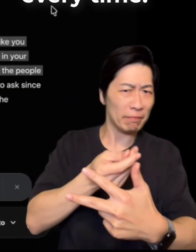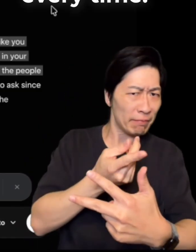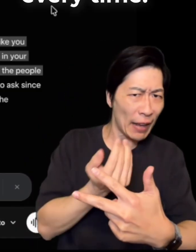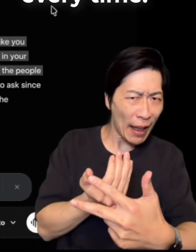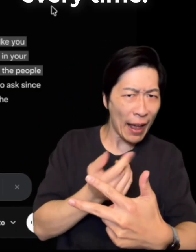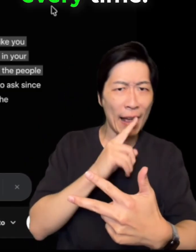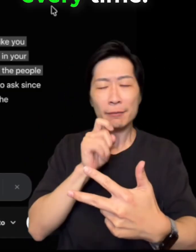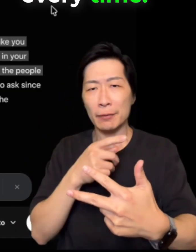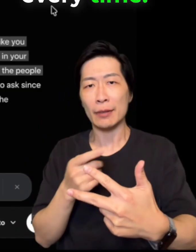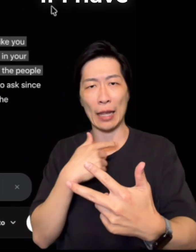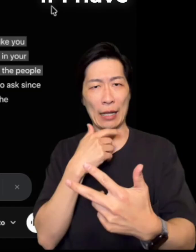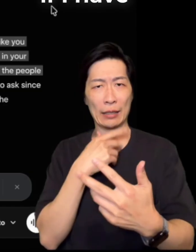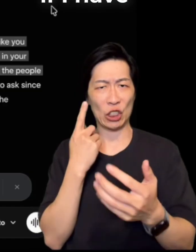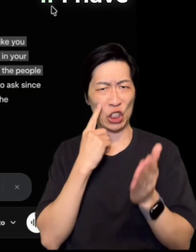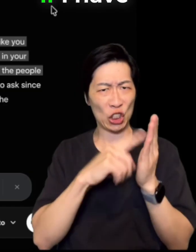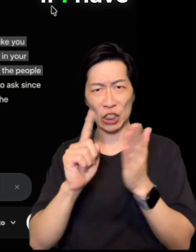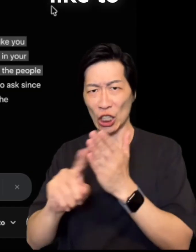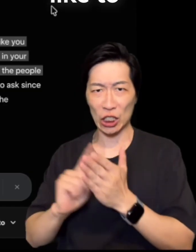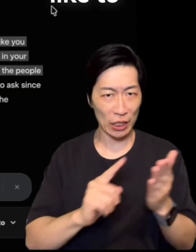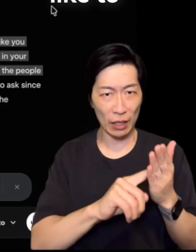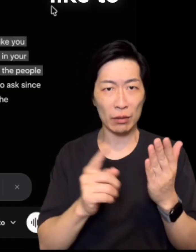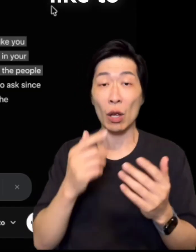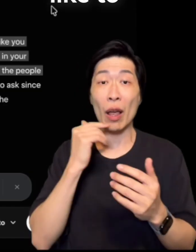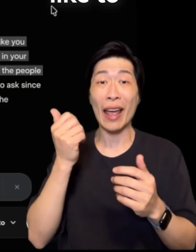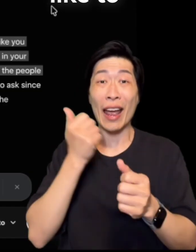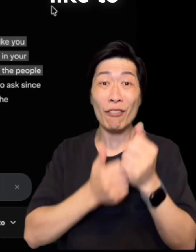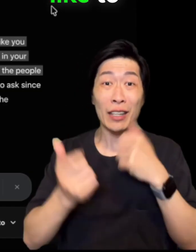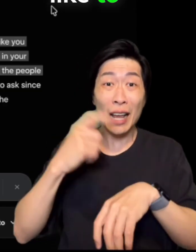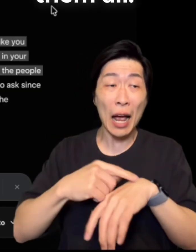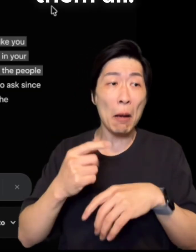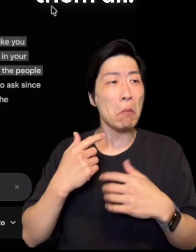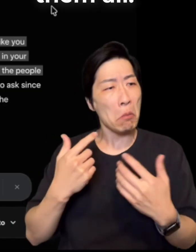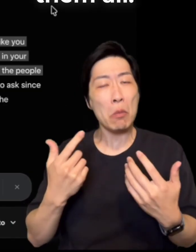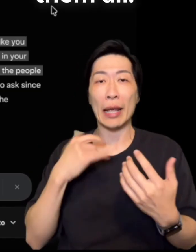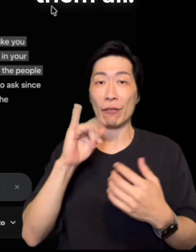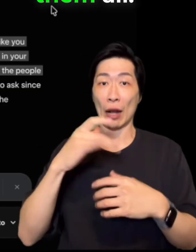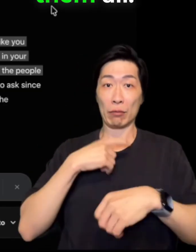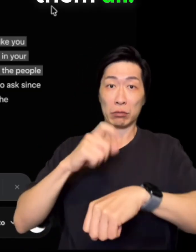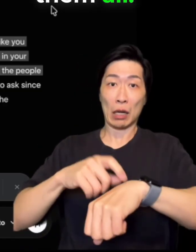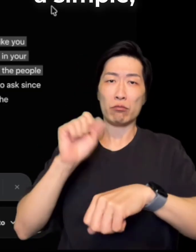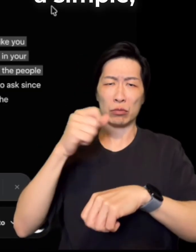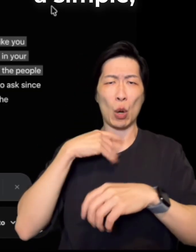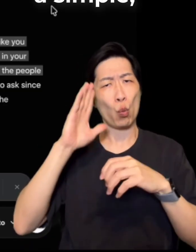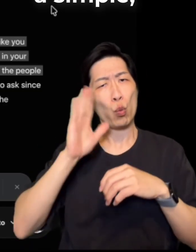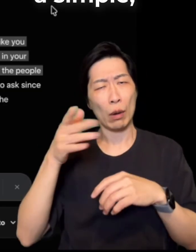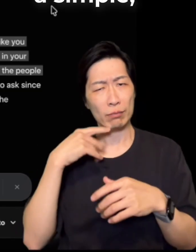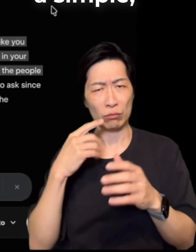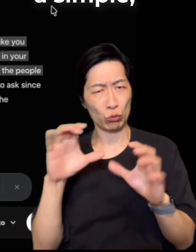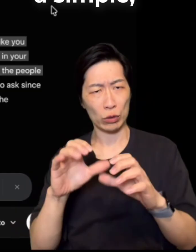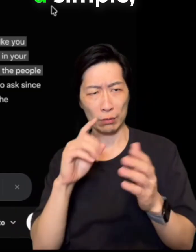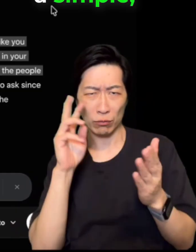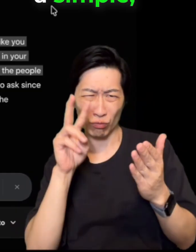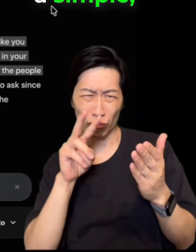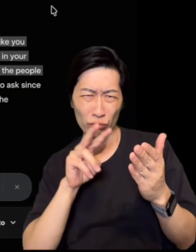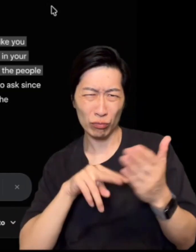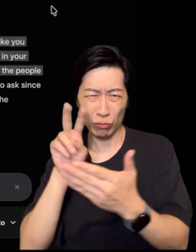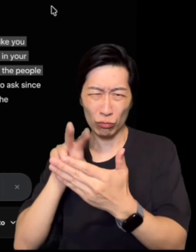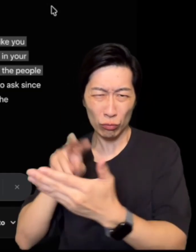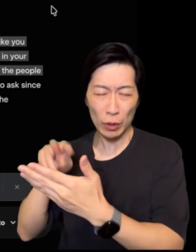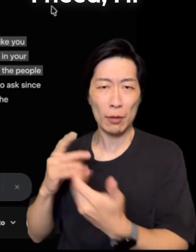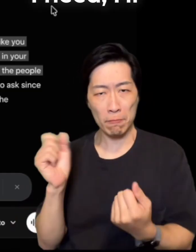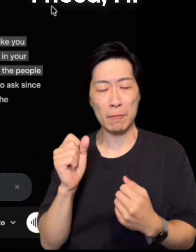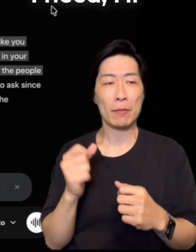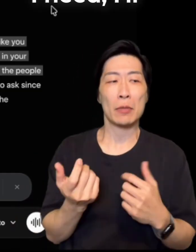I don't use it every time. I mean, of course, if I have time and I'll like to research, I'll read them all. But if it's a